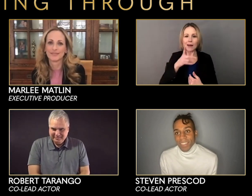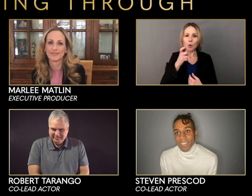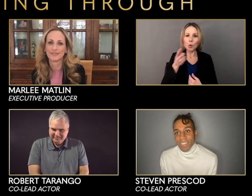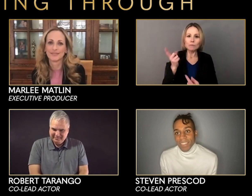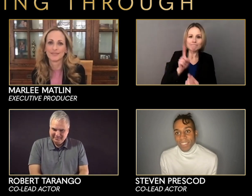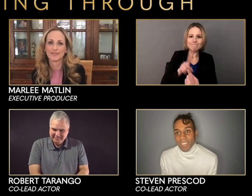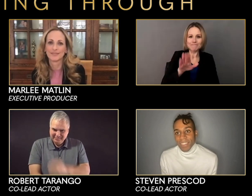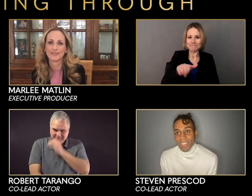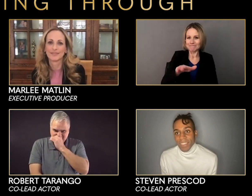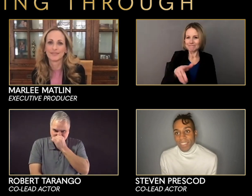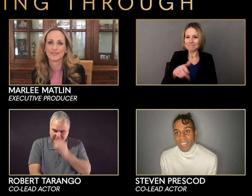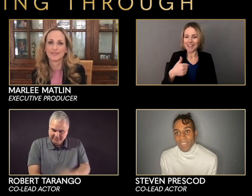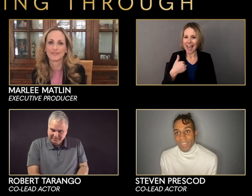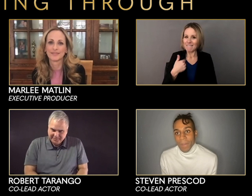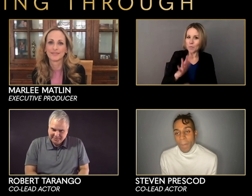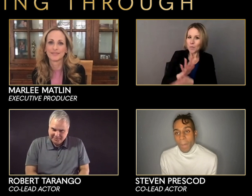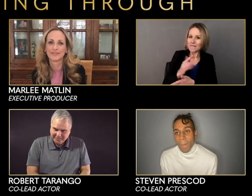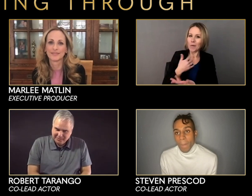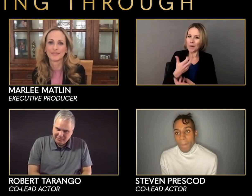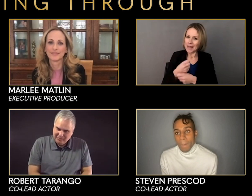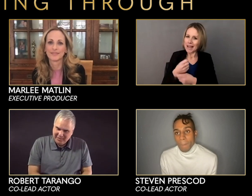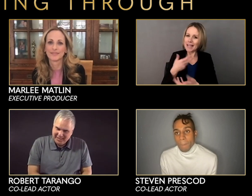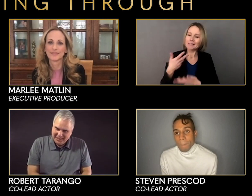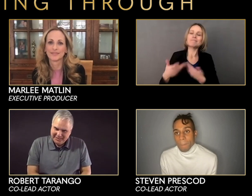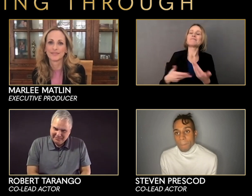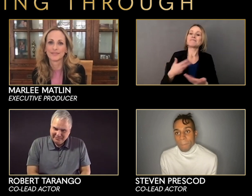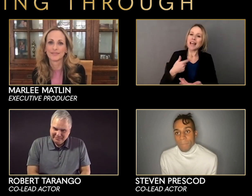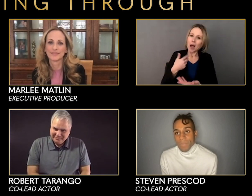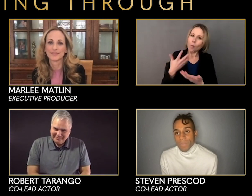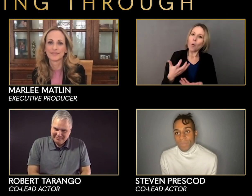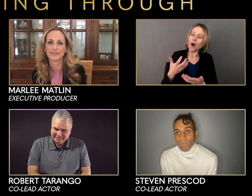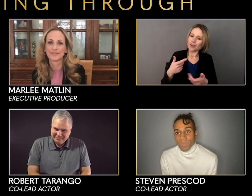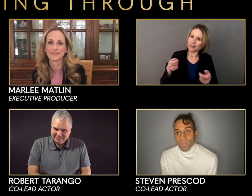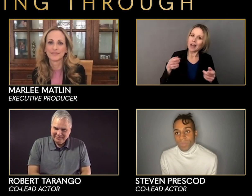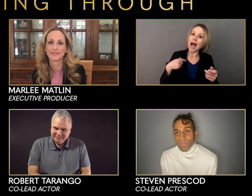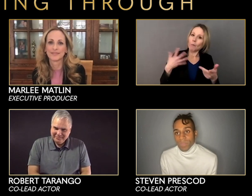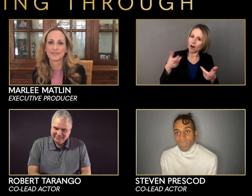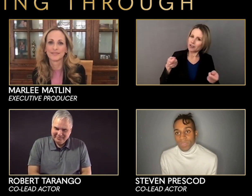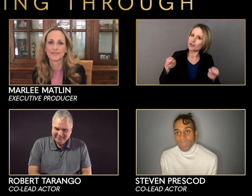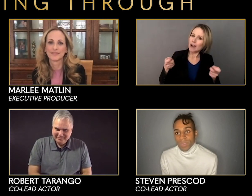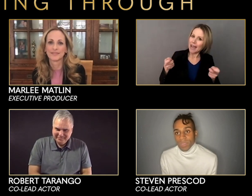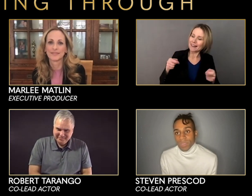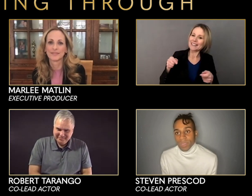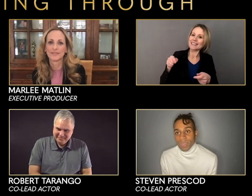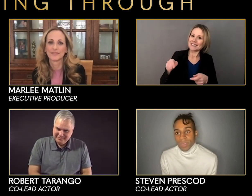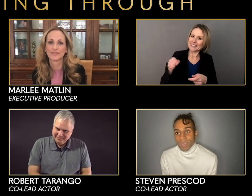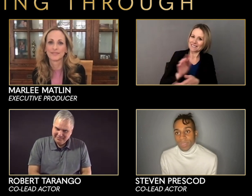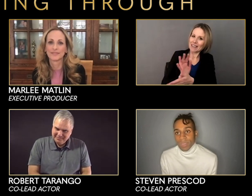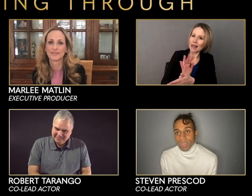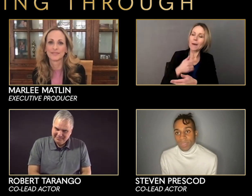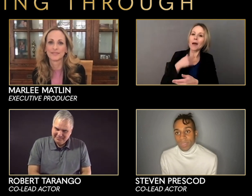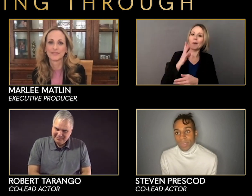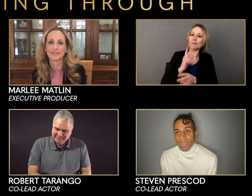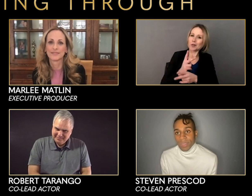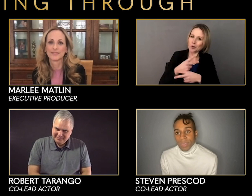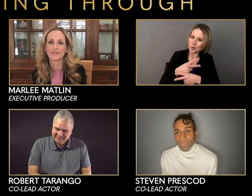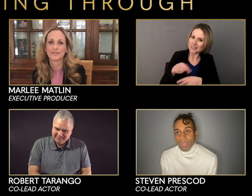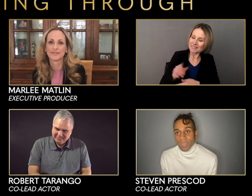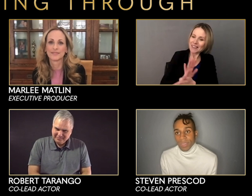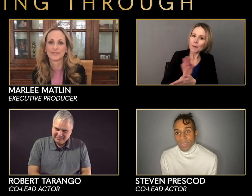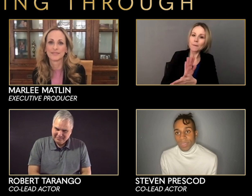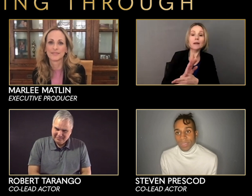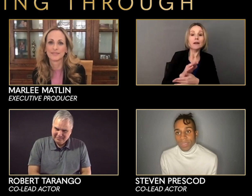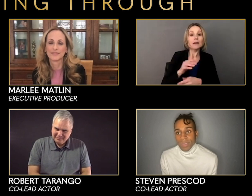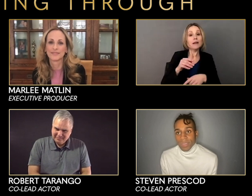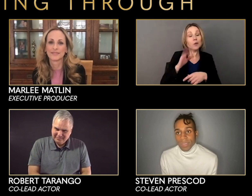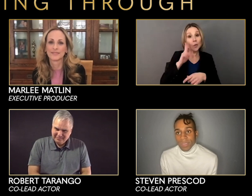piece I want to do, and I want to direct it, and I'm going to produce it, and will you